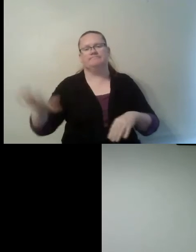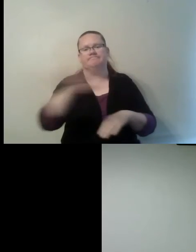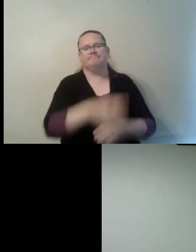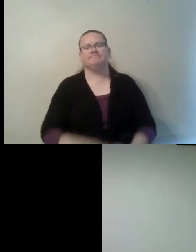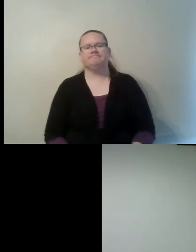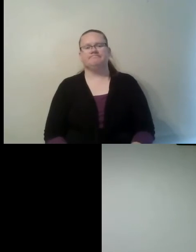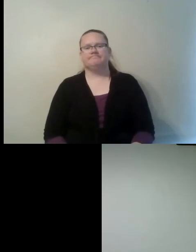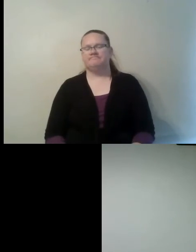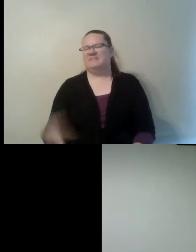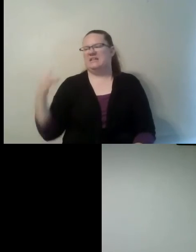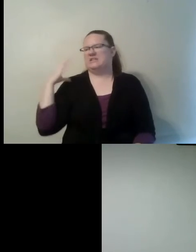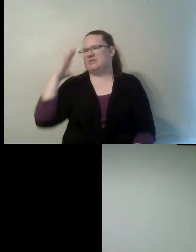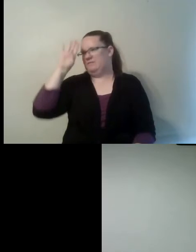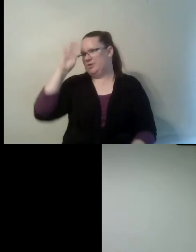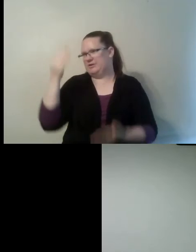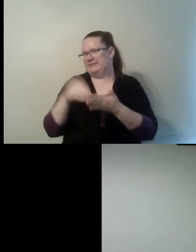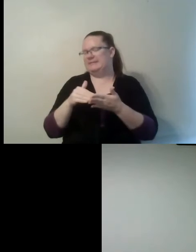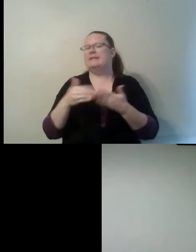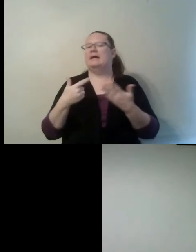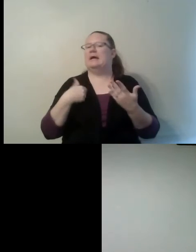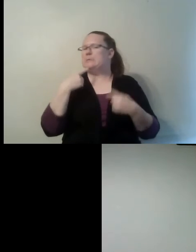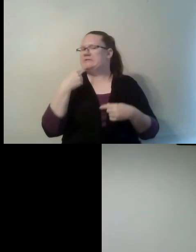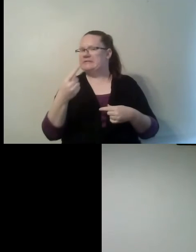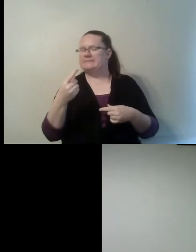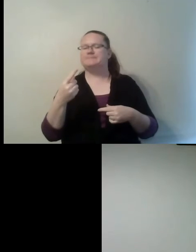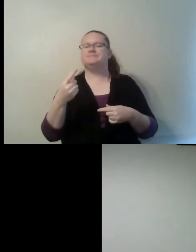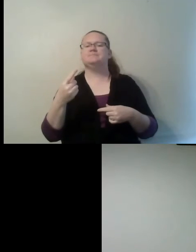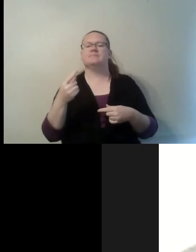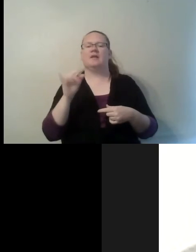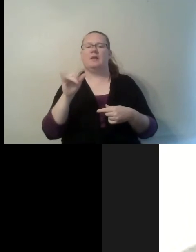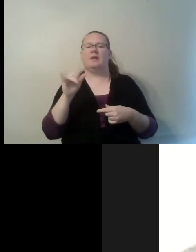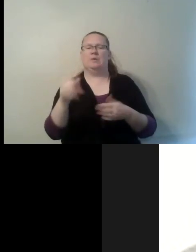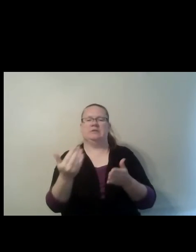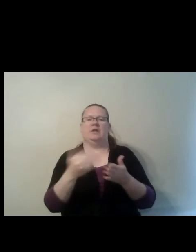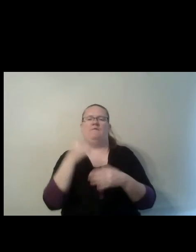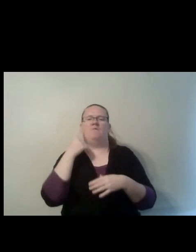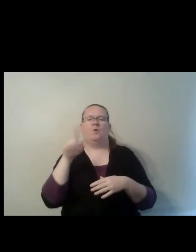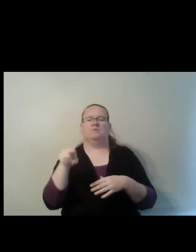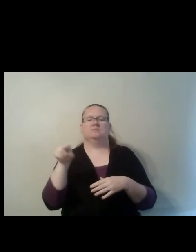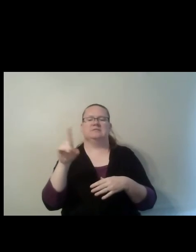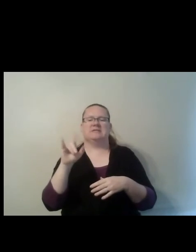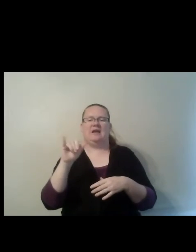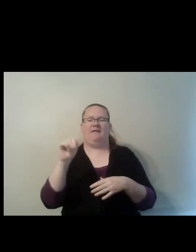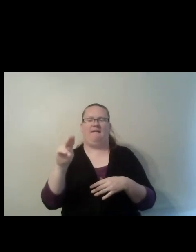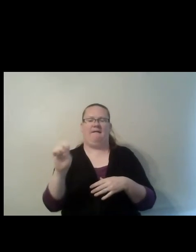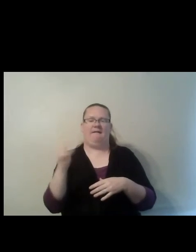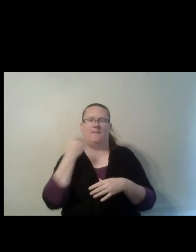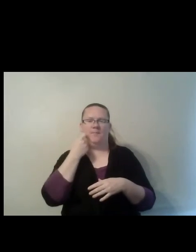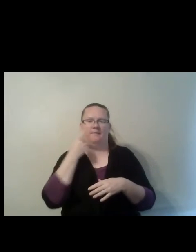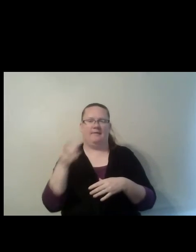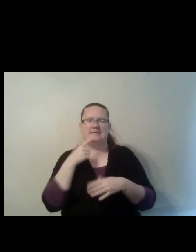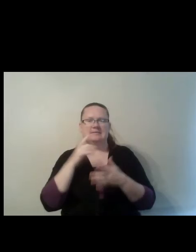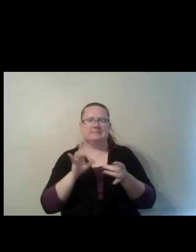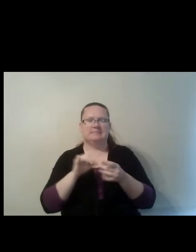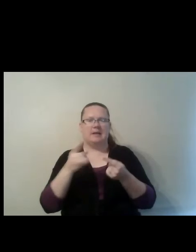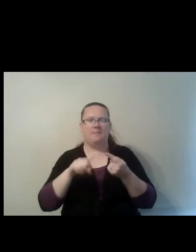This is Chief Byrd again. If I can revisit the question to Diane, or from Diane earlier about our firefighters,